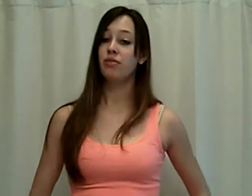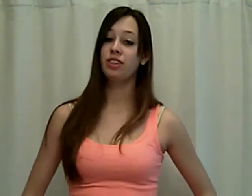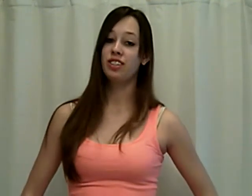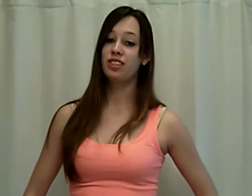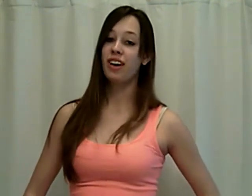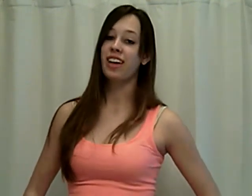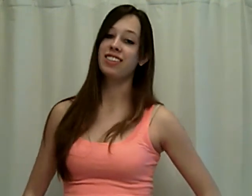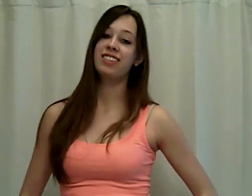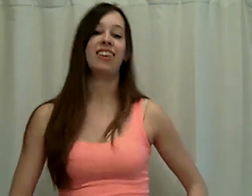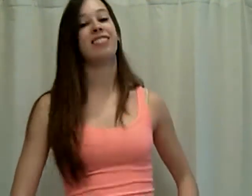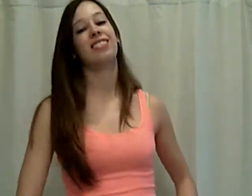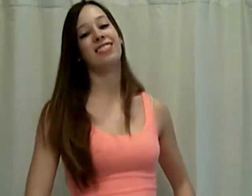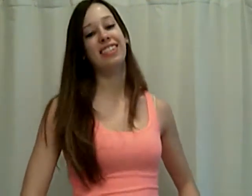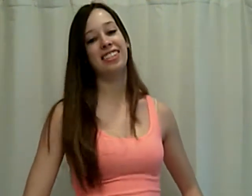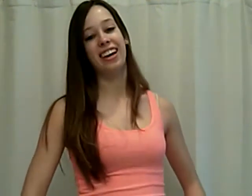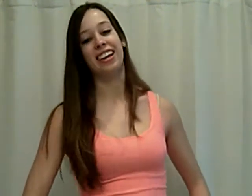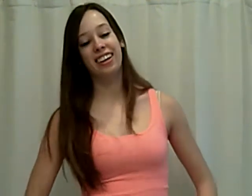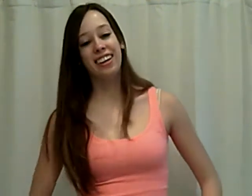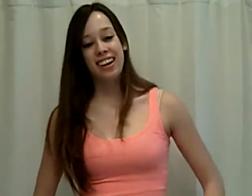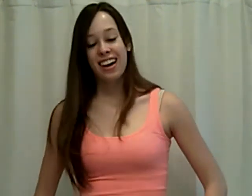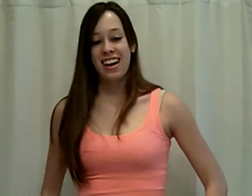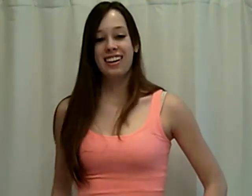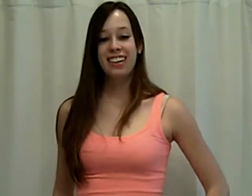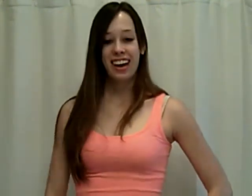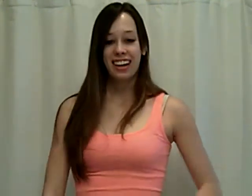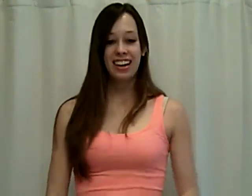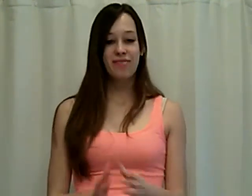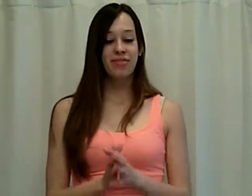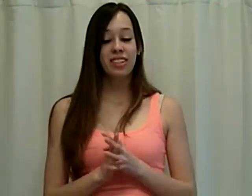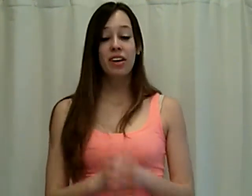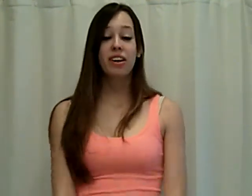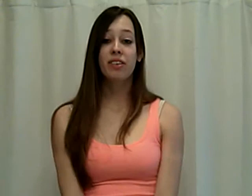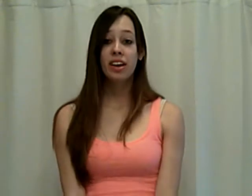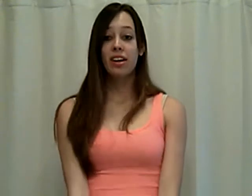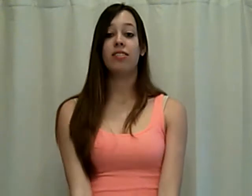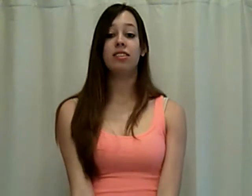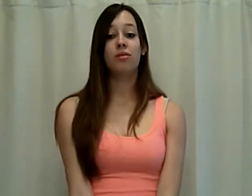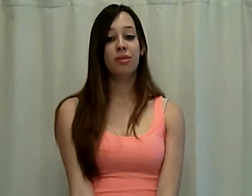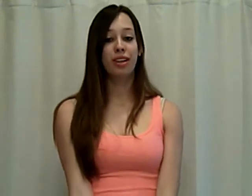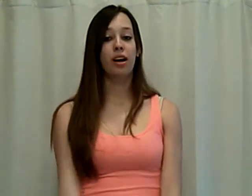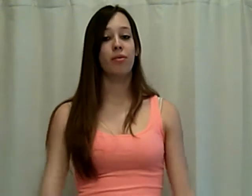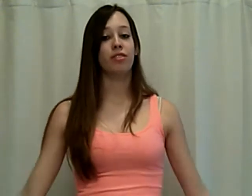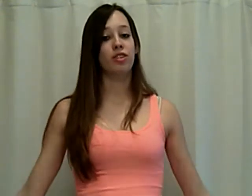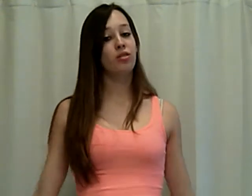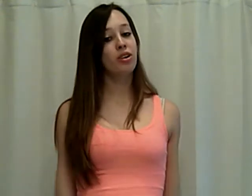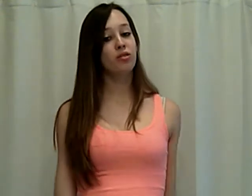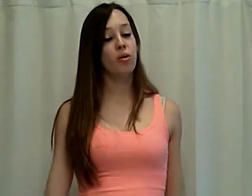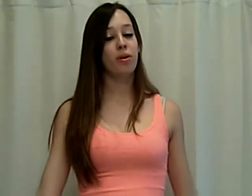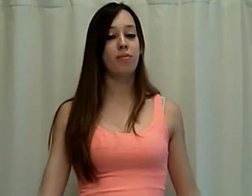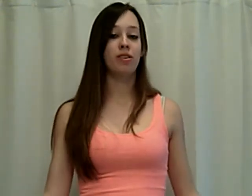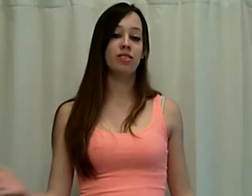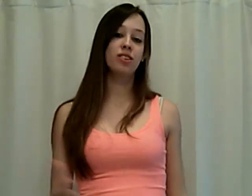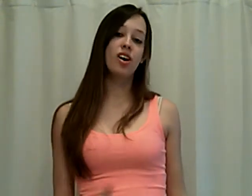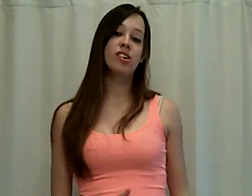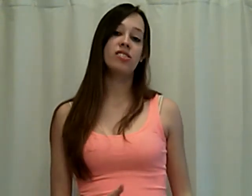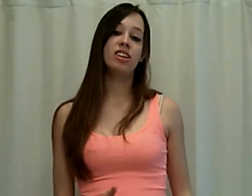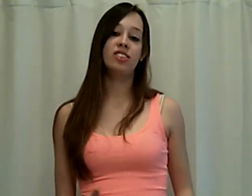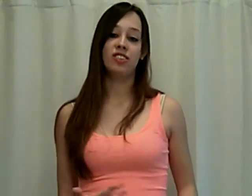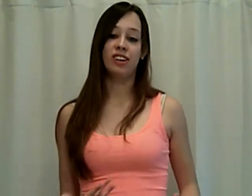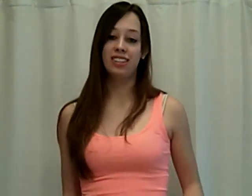first duet, so it's really exciting. Okay, so anyway, this is going to work like all my other tutorials where I play a part of the song and then I show you guys how